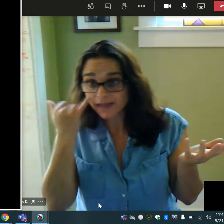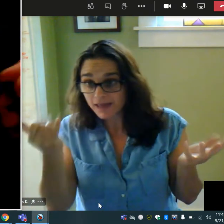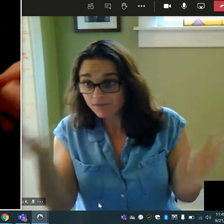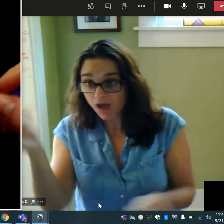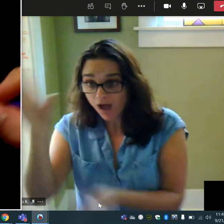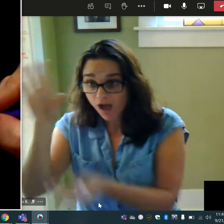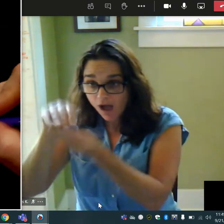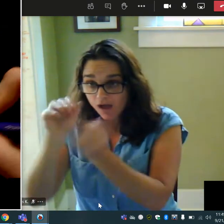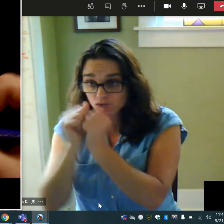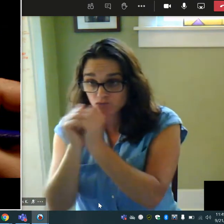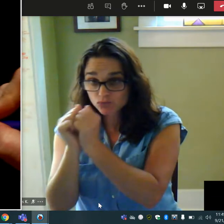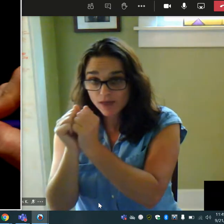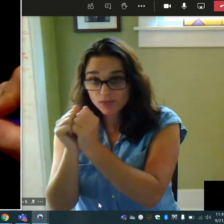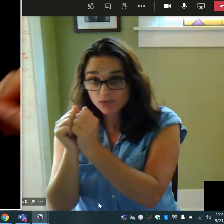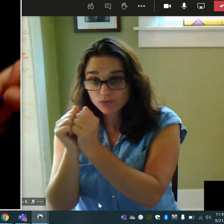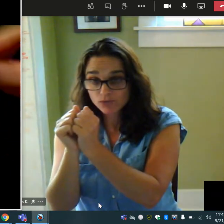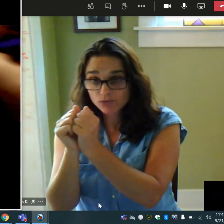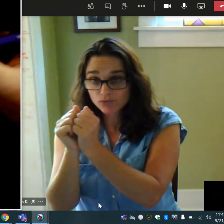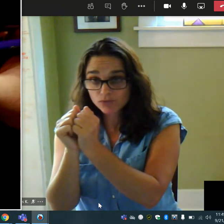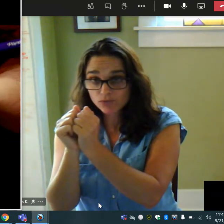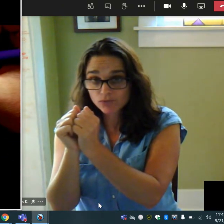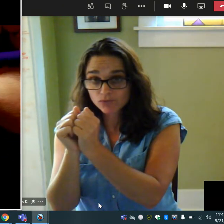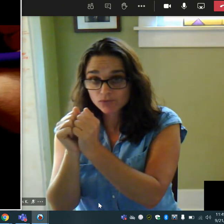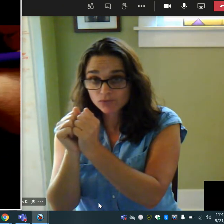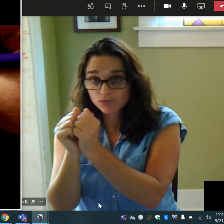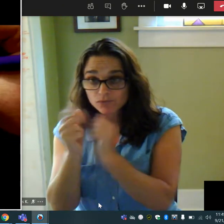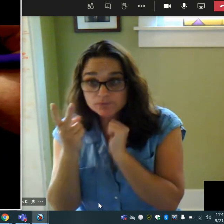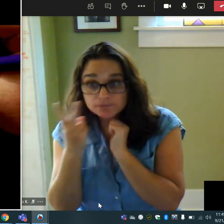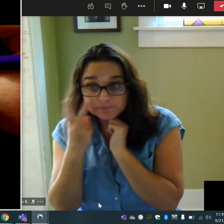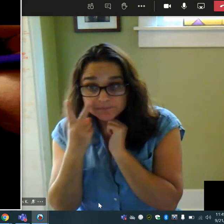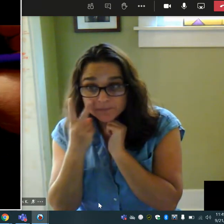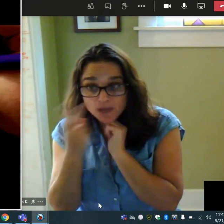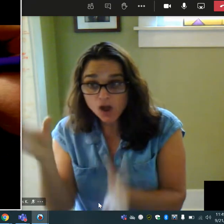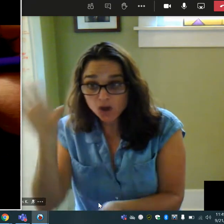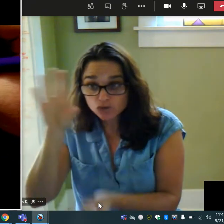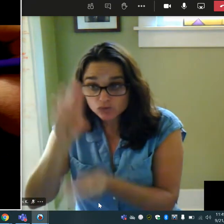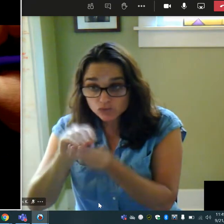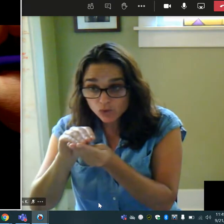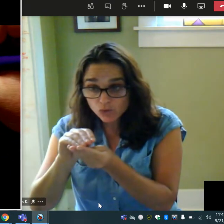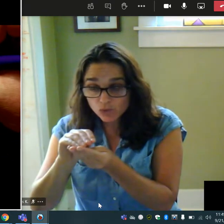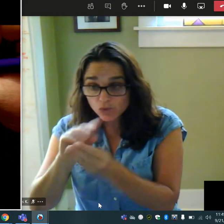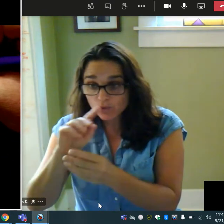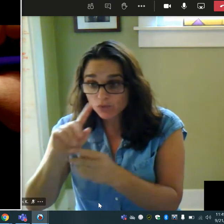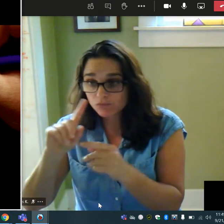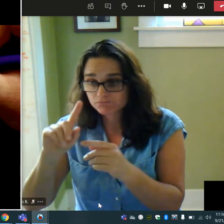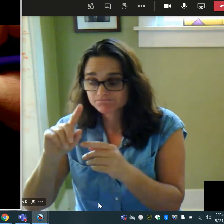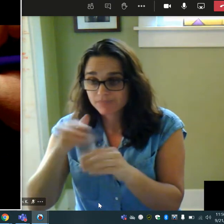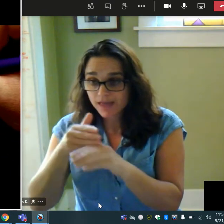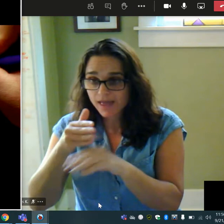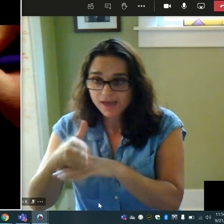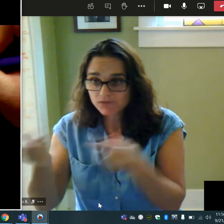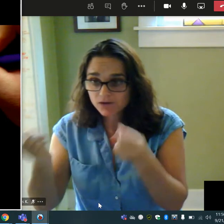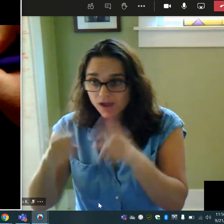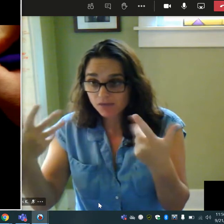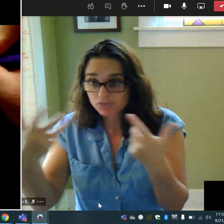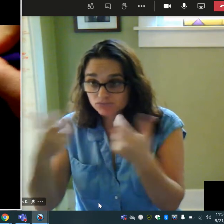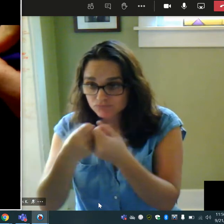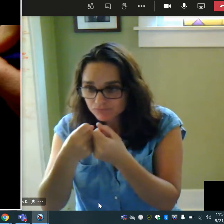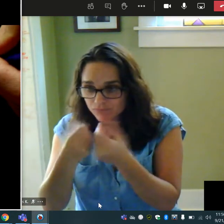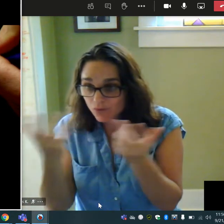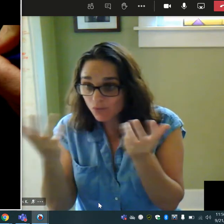together, we would find that our total at the end after the collision is 17